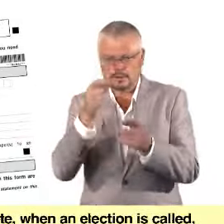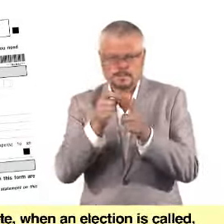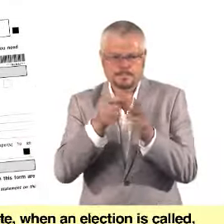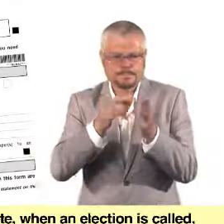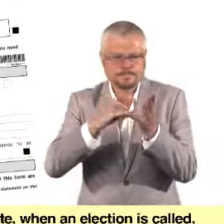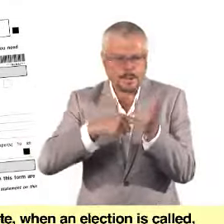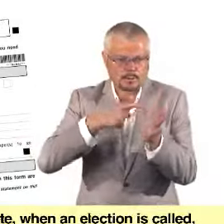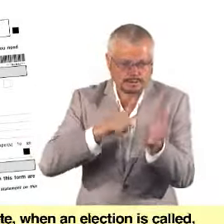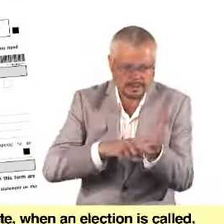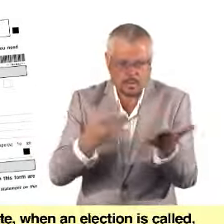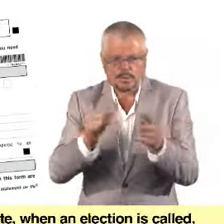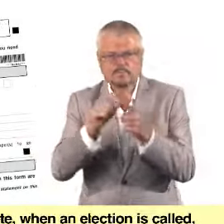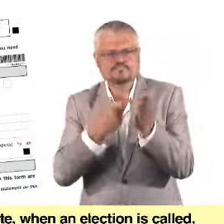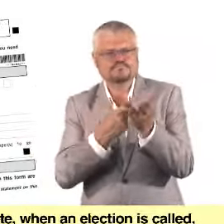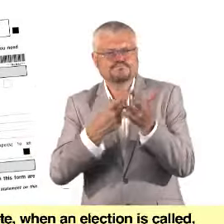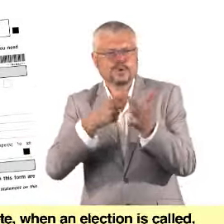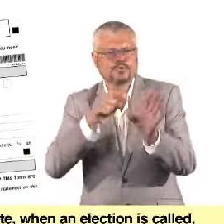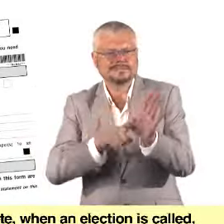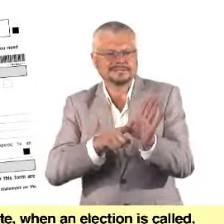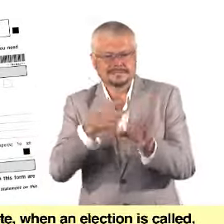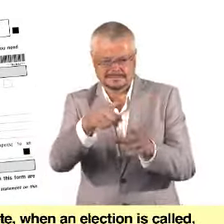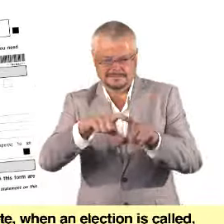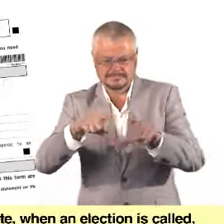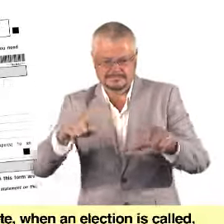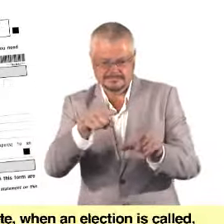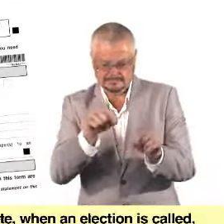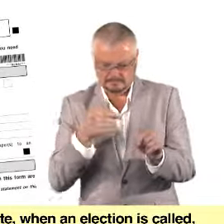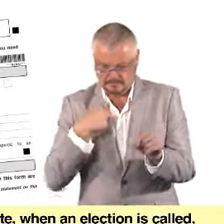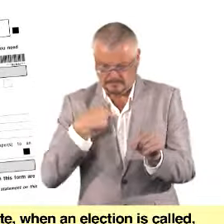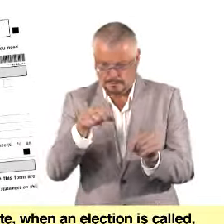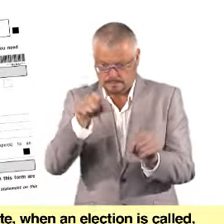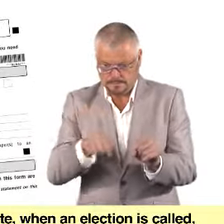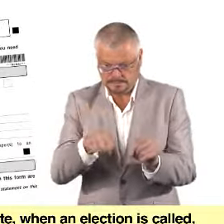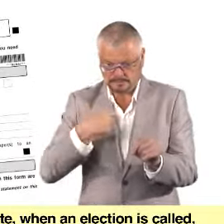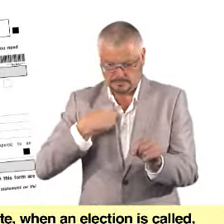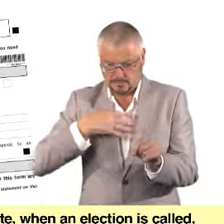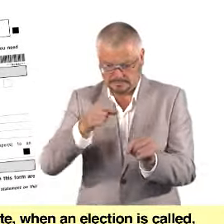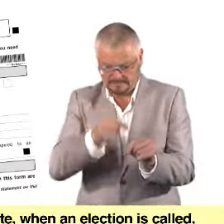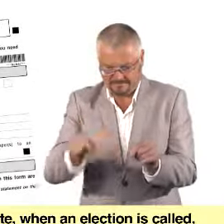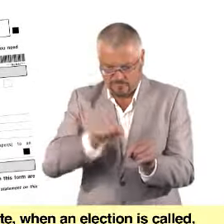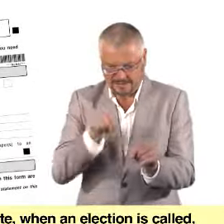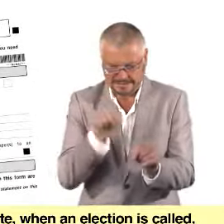If you apply for a postal vote, when an election is called, your postal vote will be sent to you.